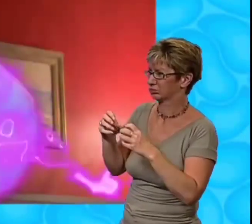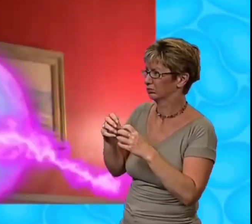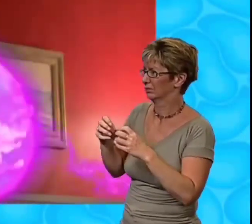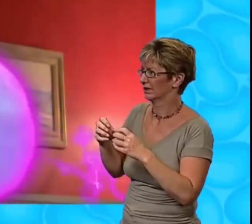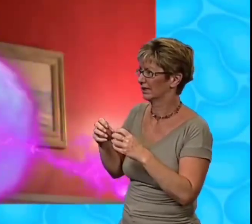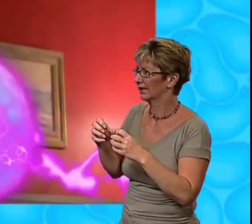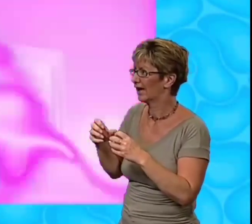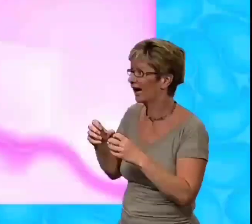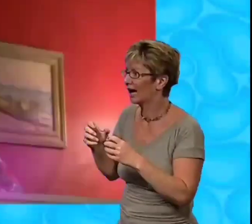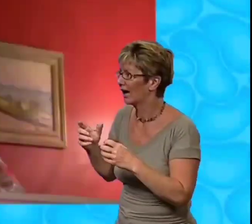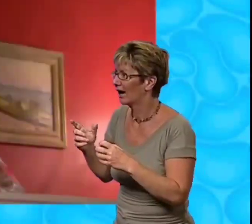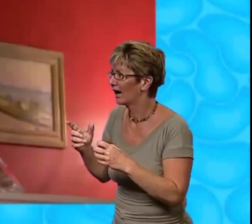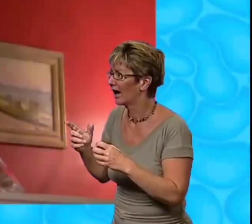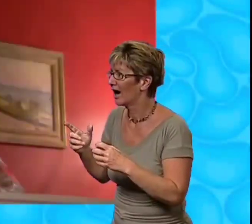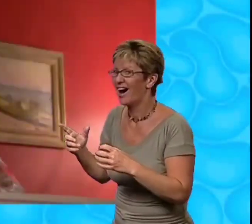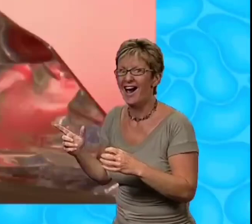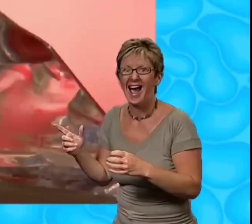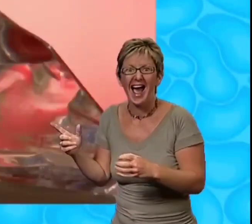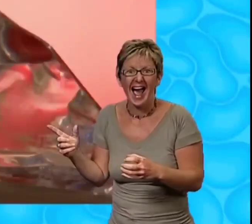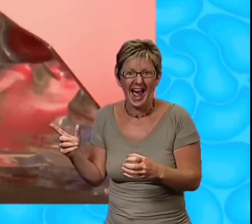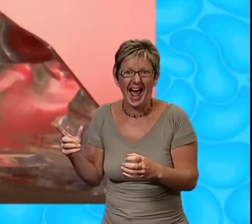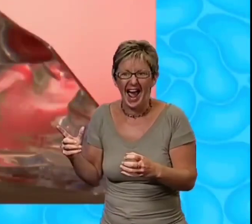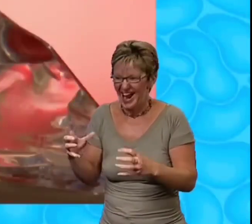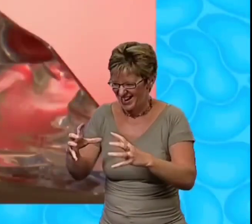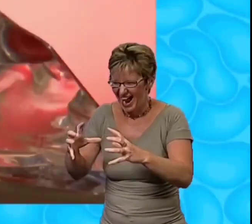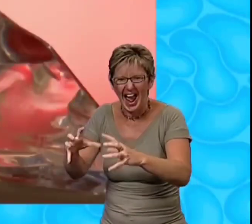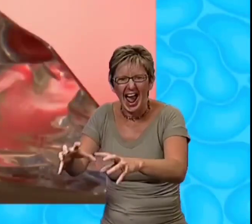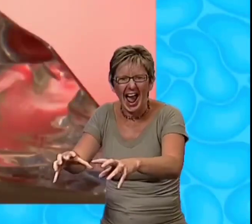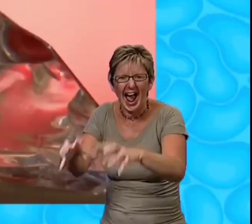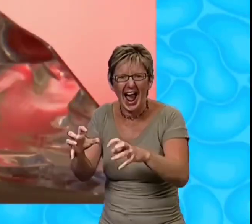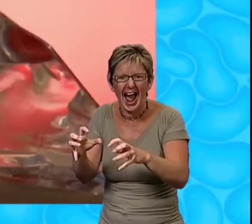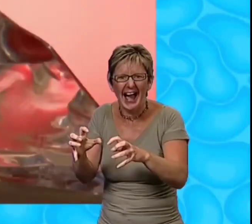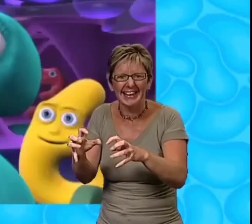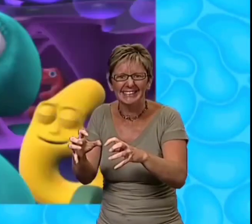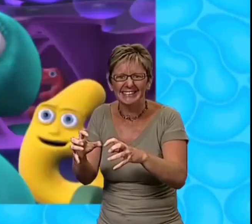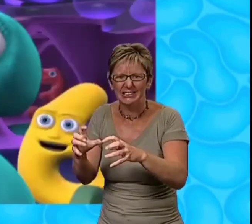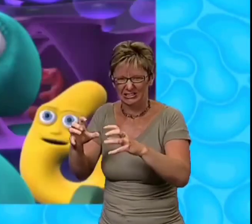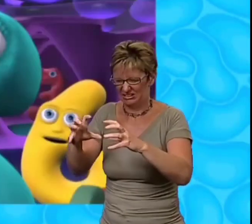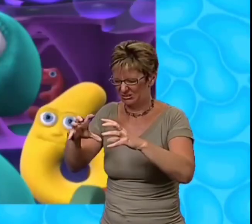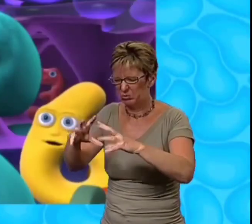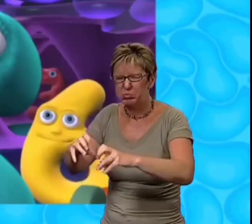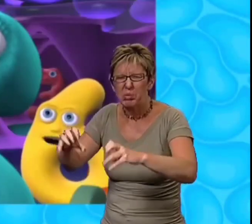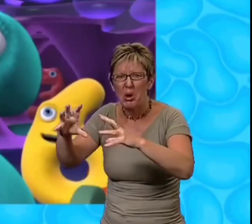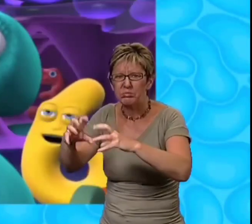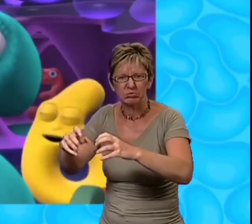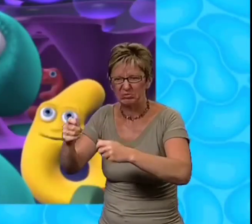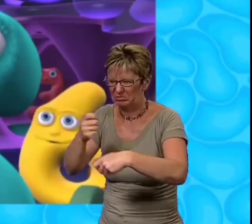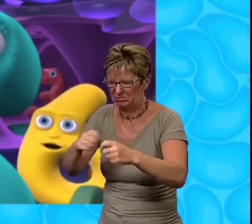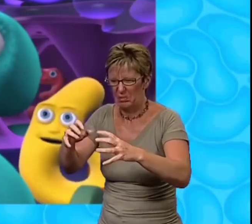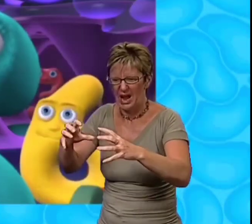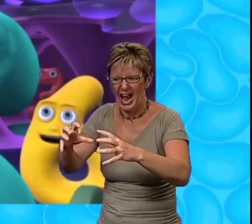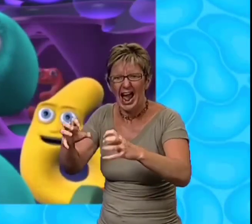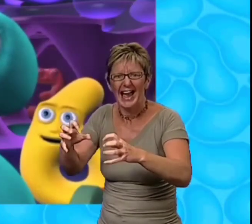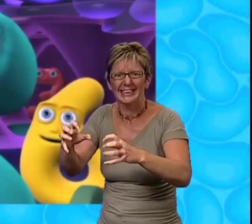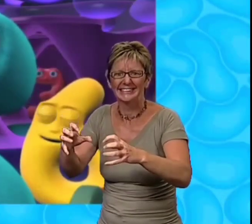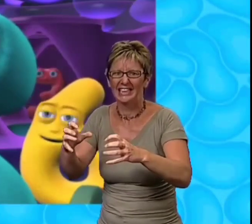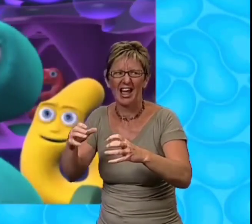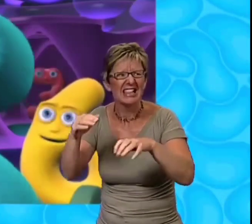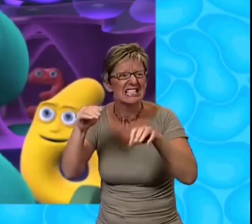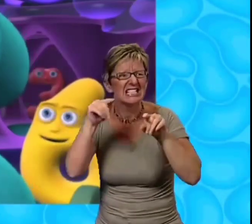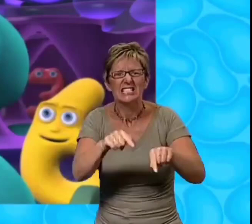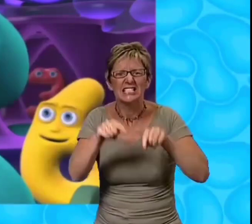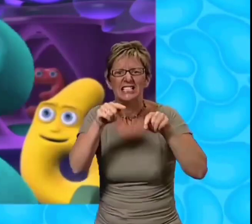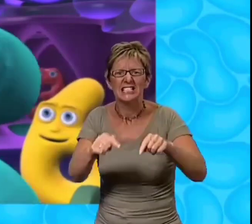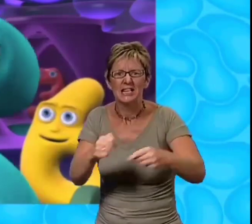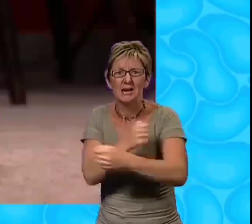What will it be? A big lump of ice. And the blob won't mess around with polar bears.